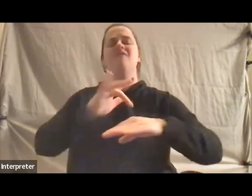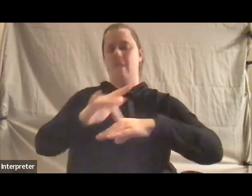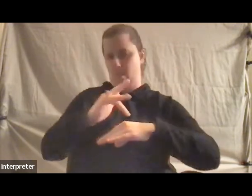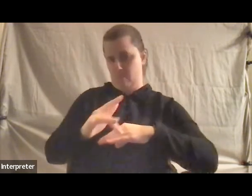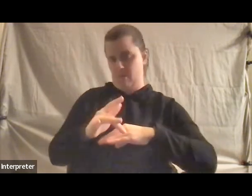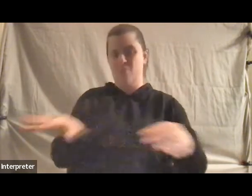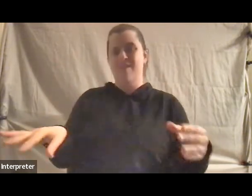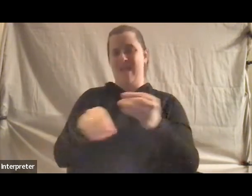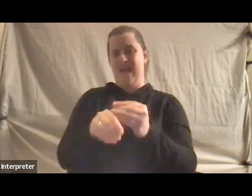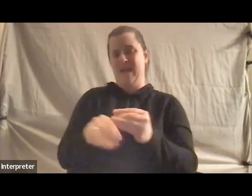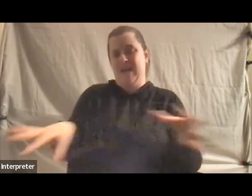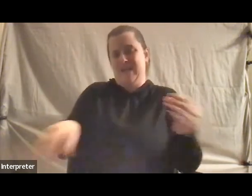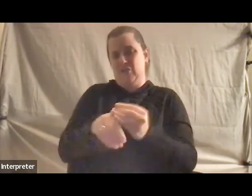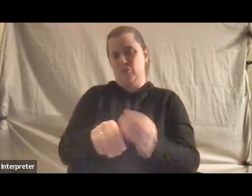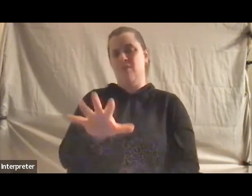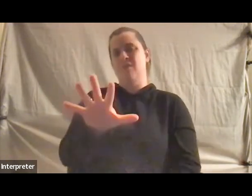added an additional